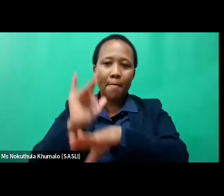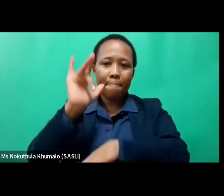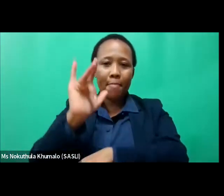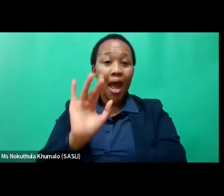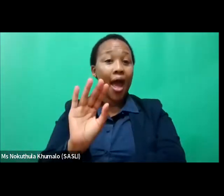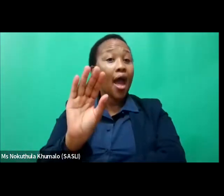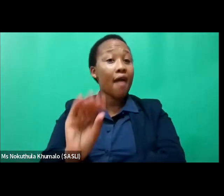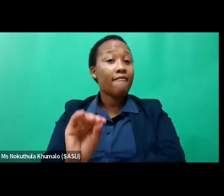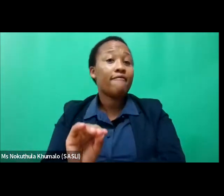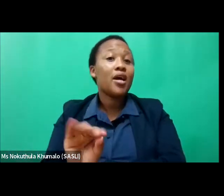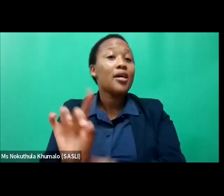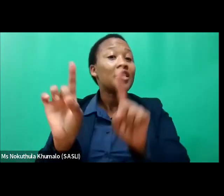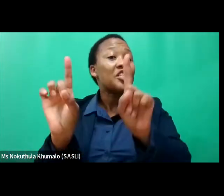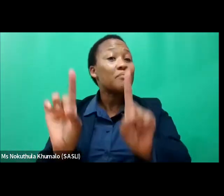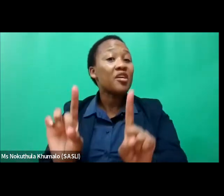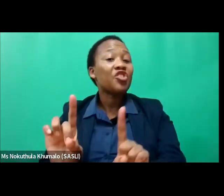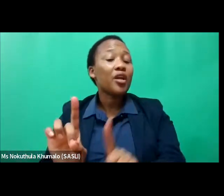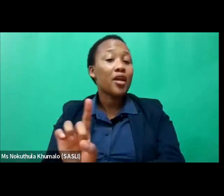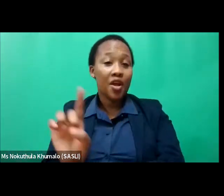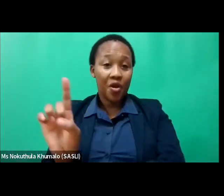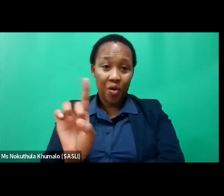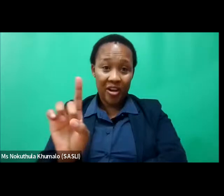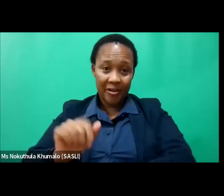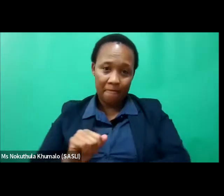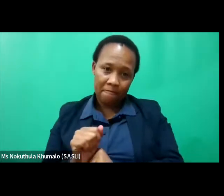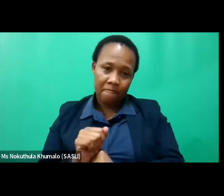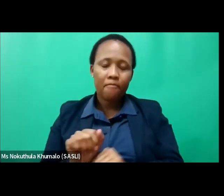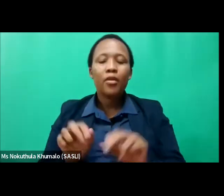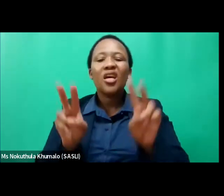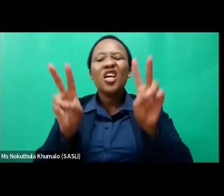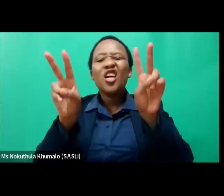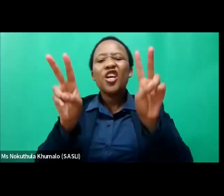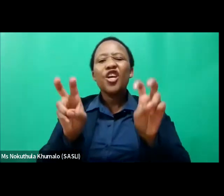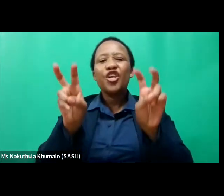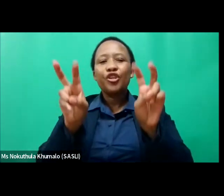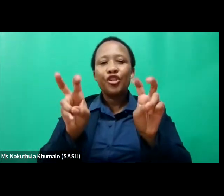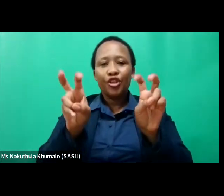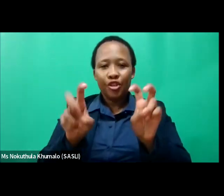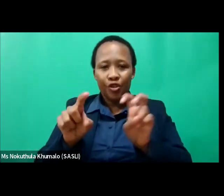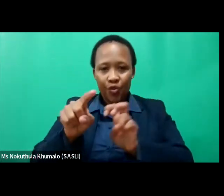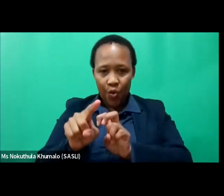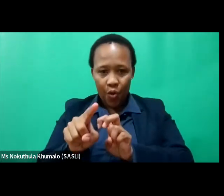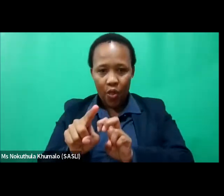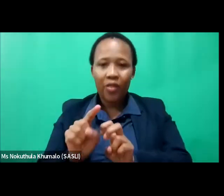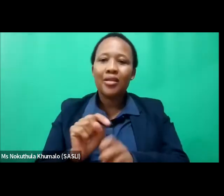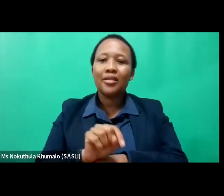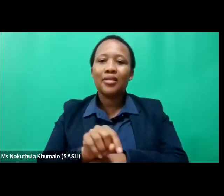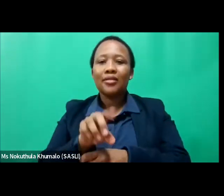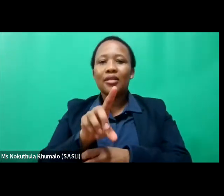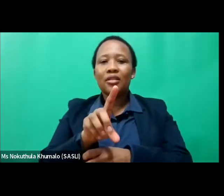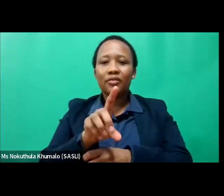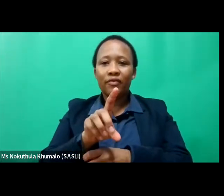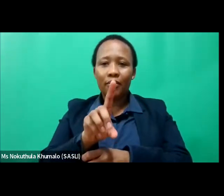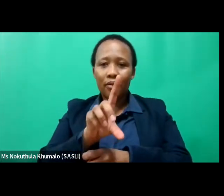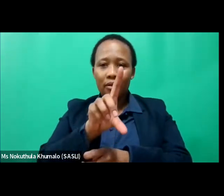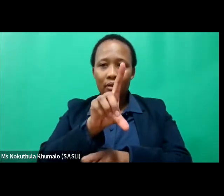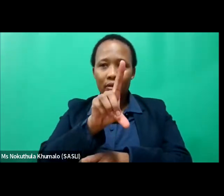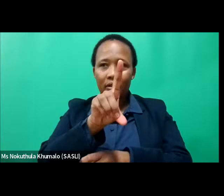especially when it comes to issues that divide people rather than integrate